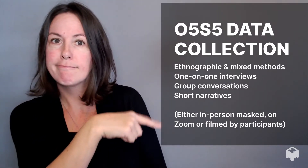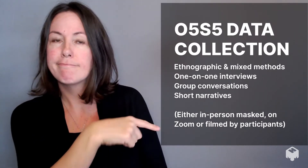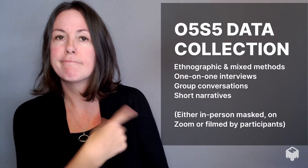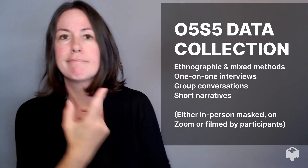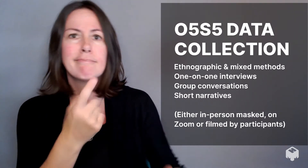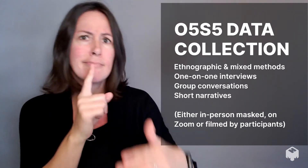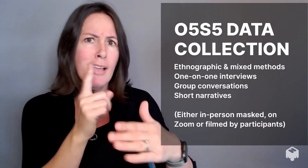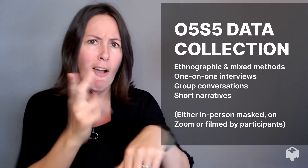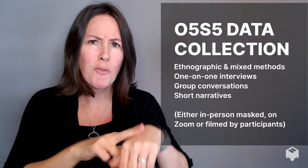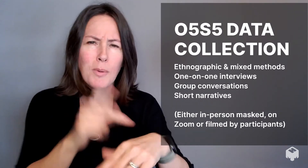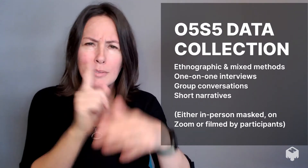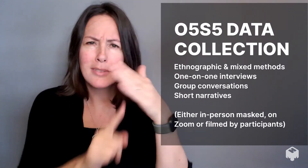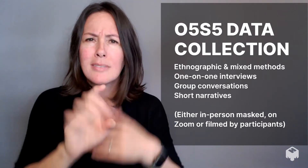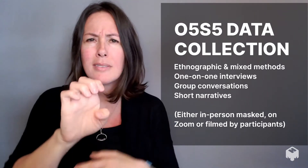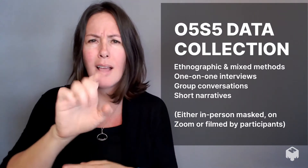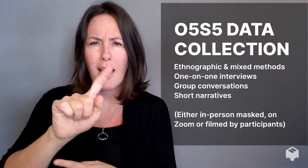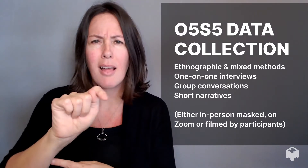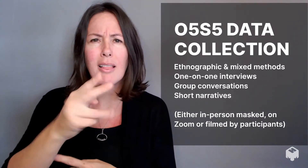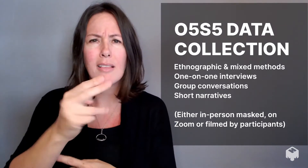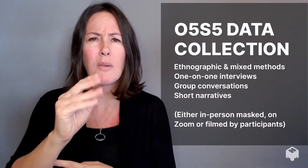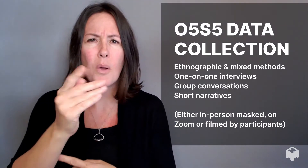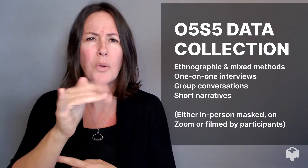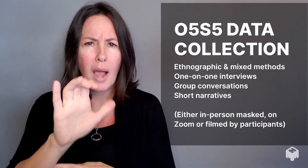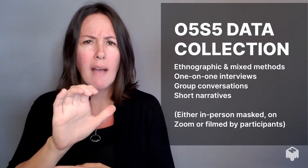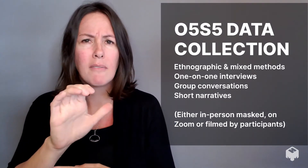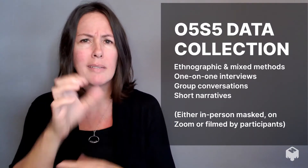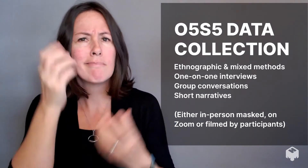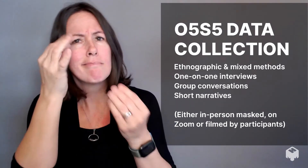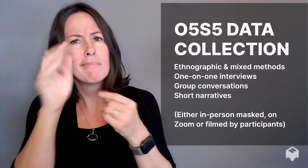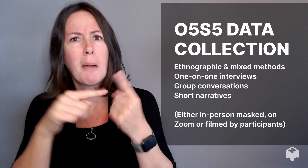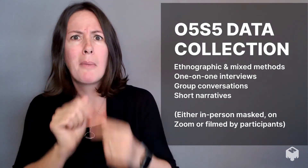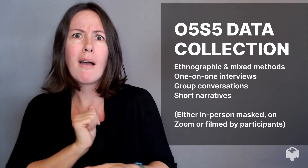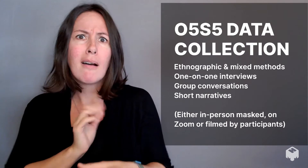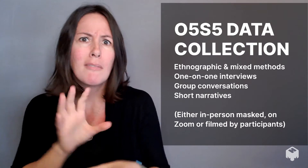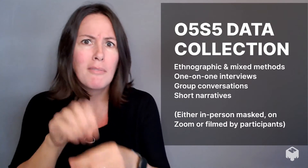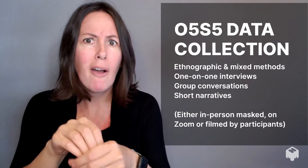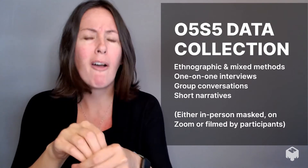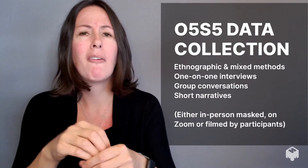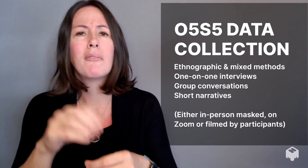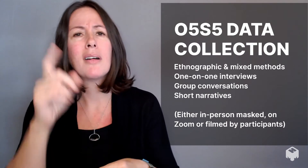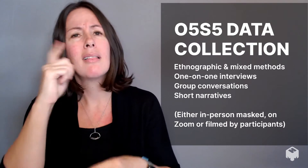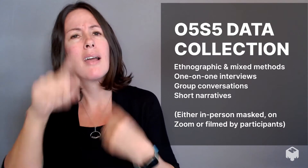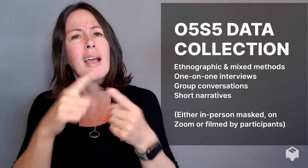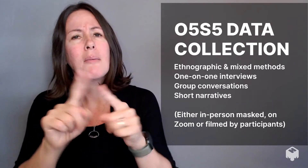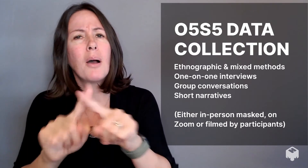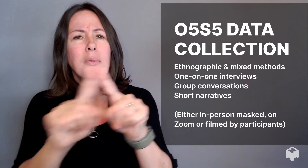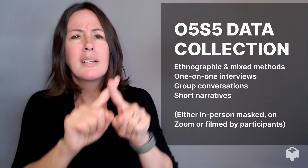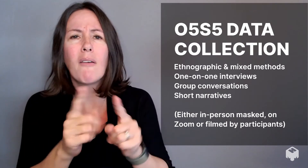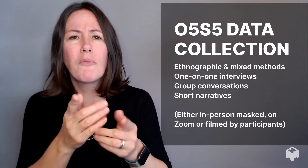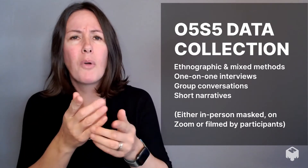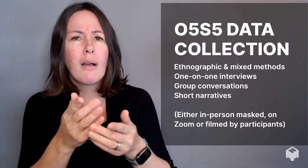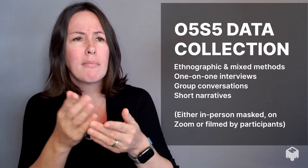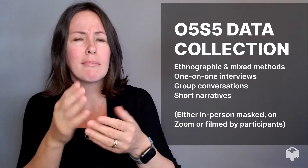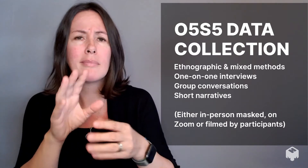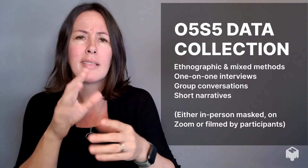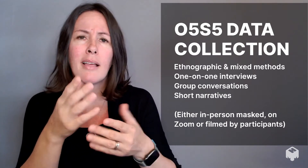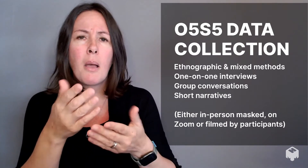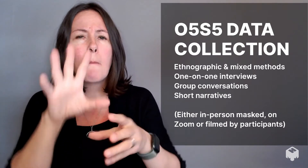encompasses all of these things. So ethnographic observations, thinking about how we as researchers are involved and